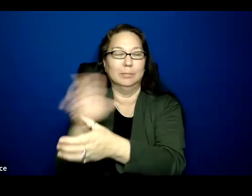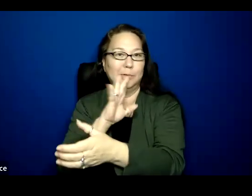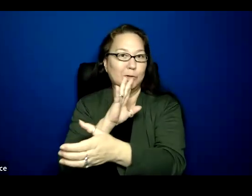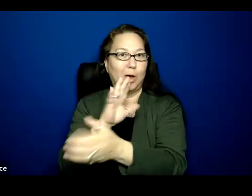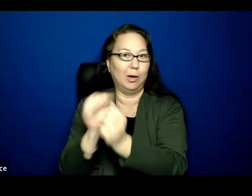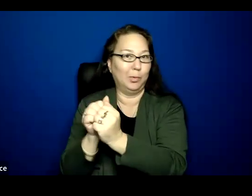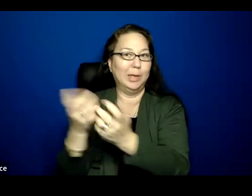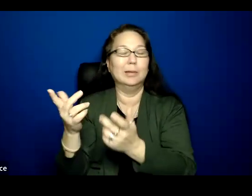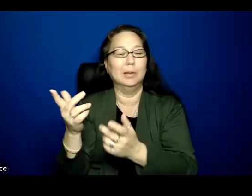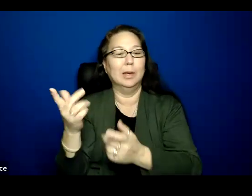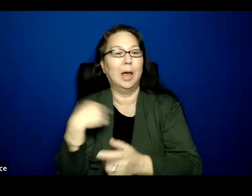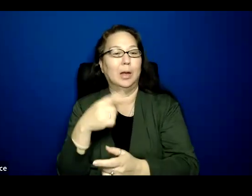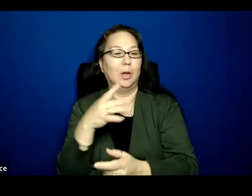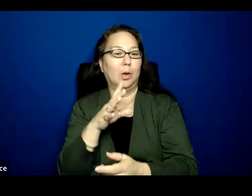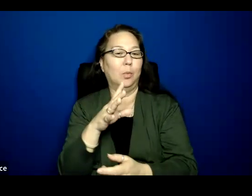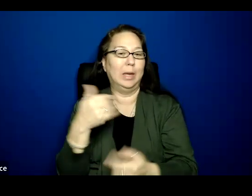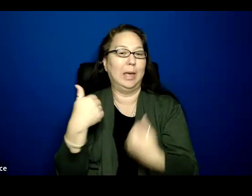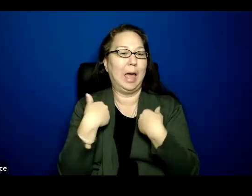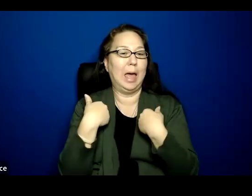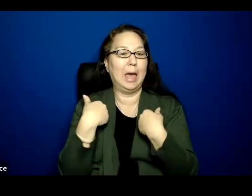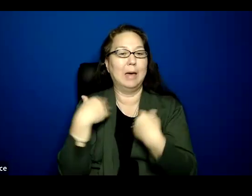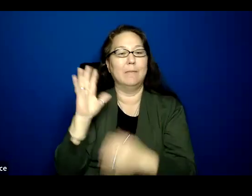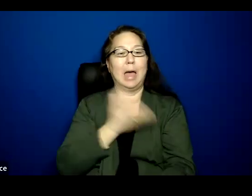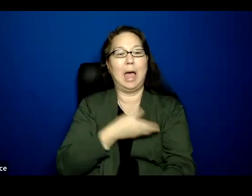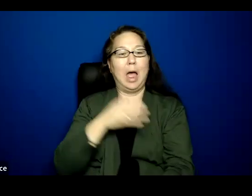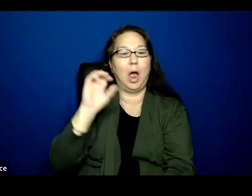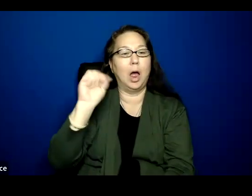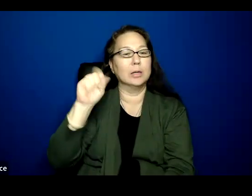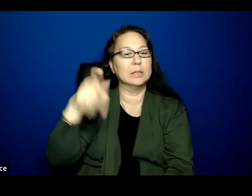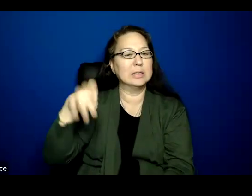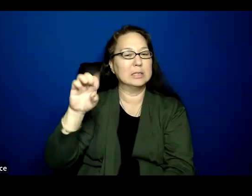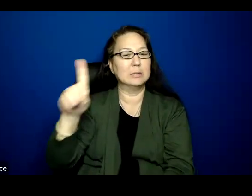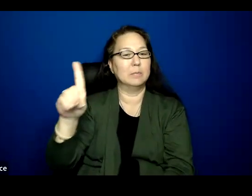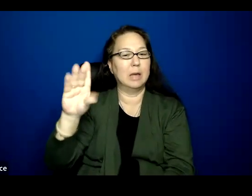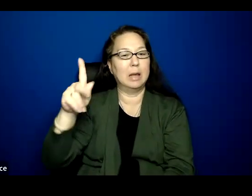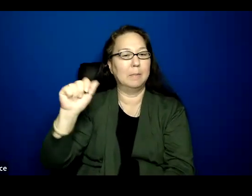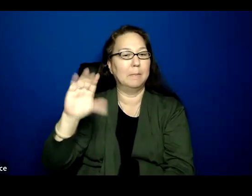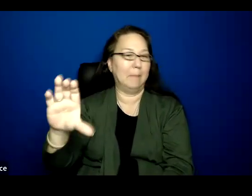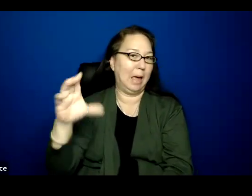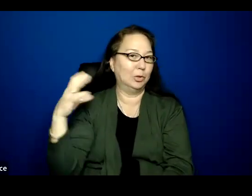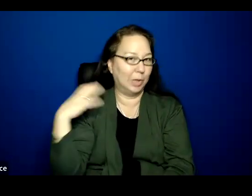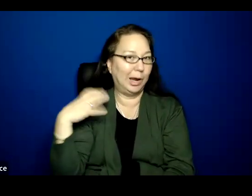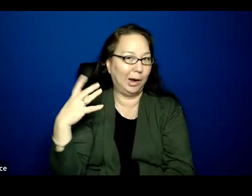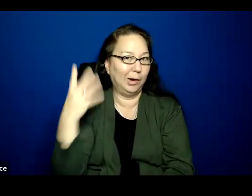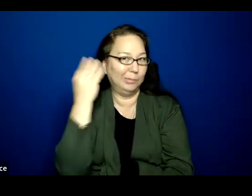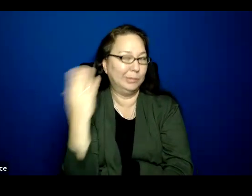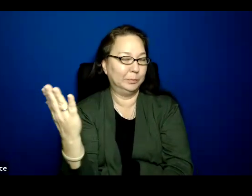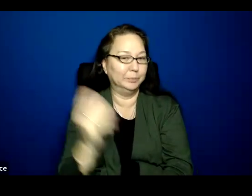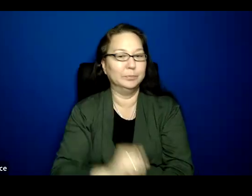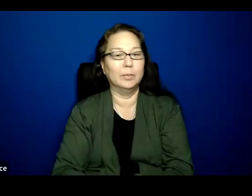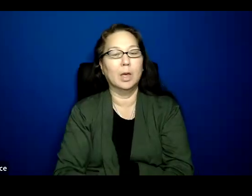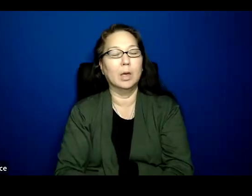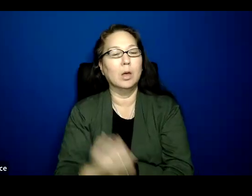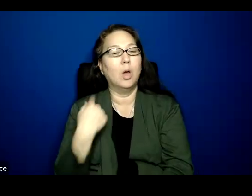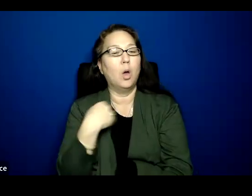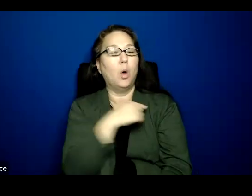pack chair. So we are very cognizant as to how our families and our students are feeling. And we're trying to also